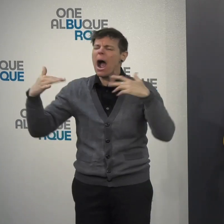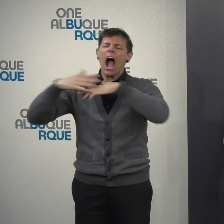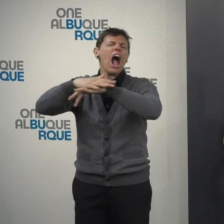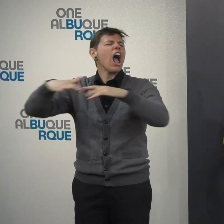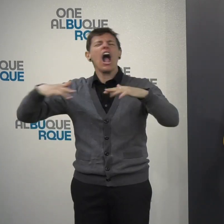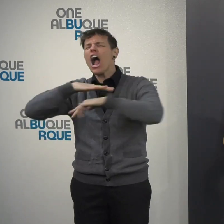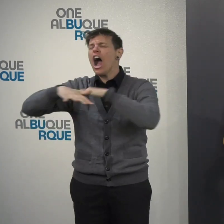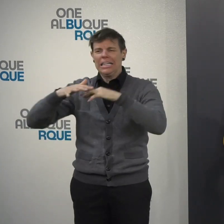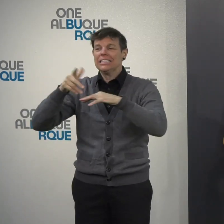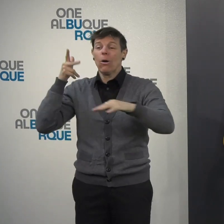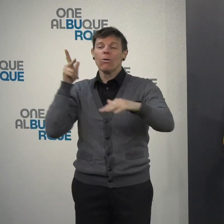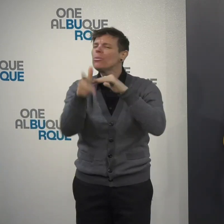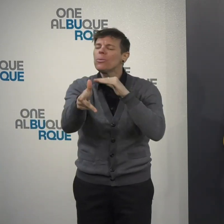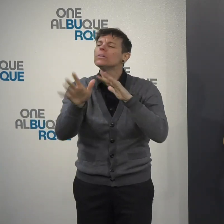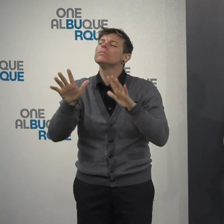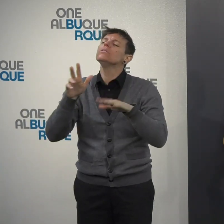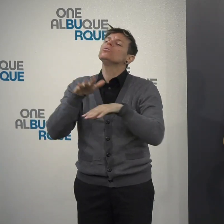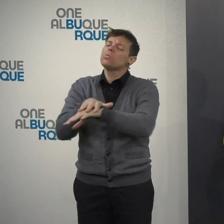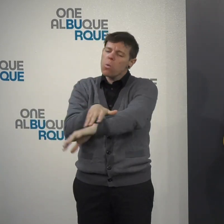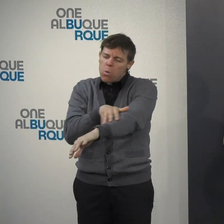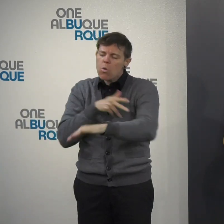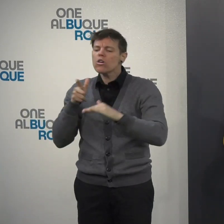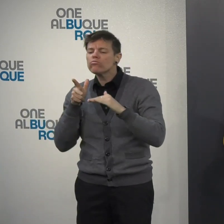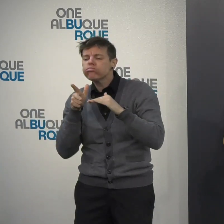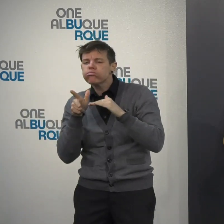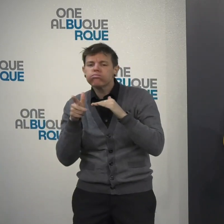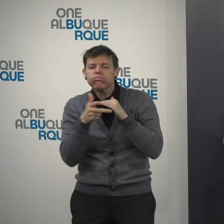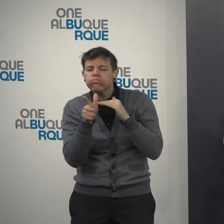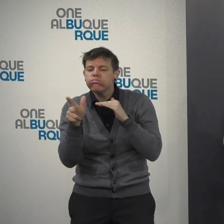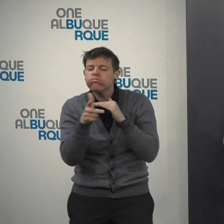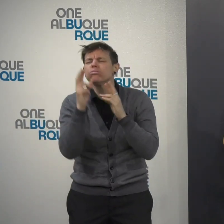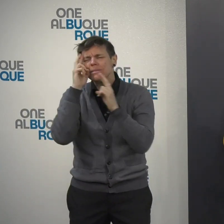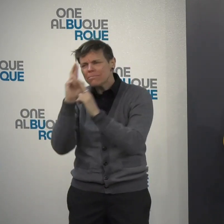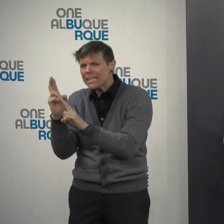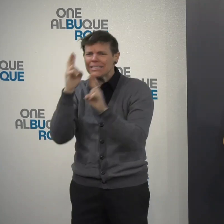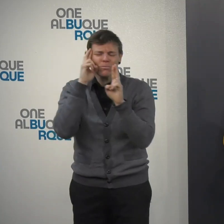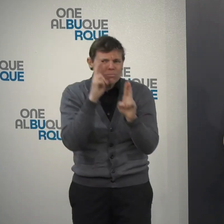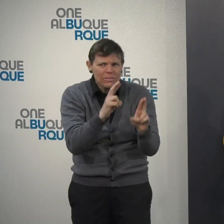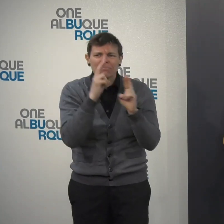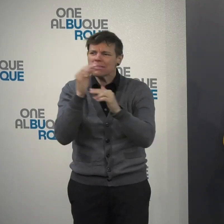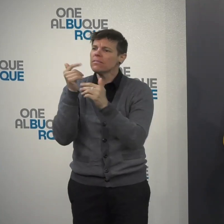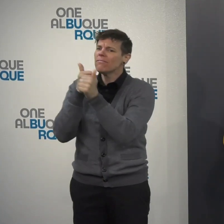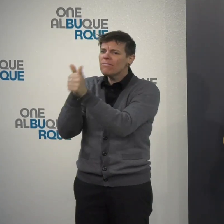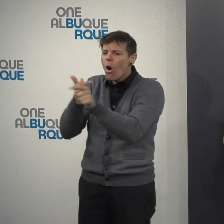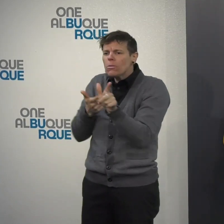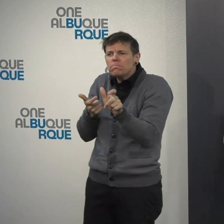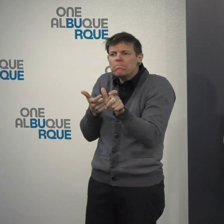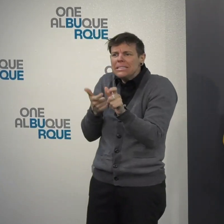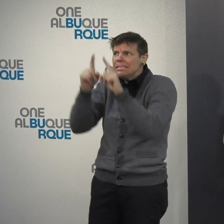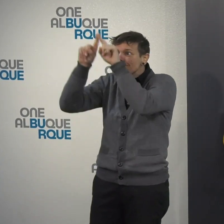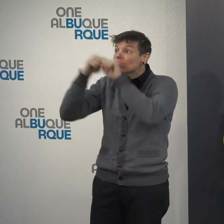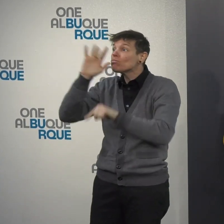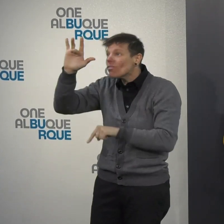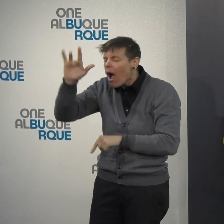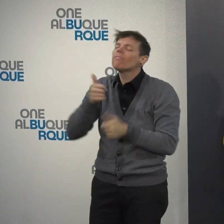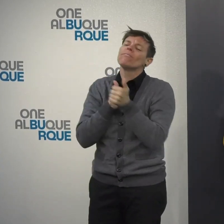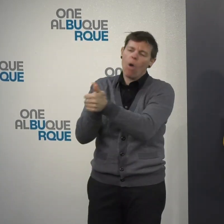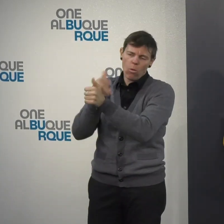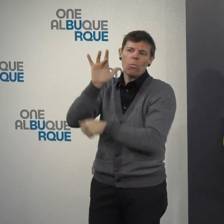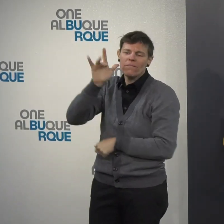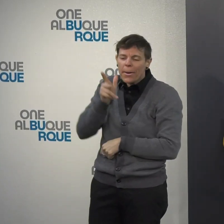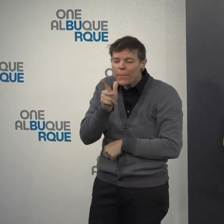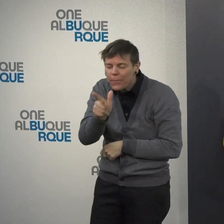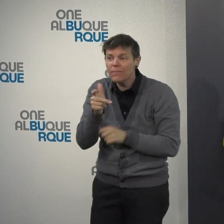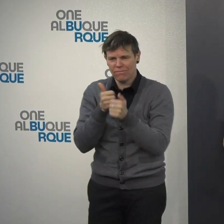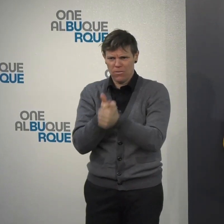to remind everyone to just please pay attention to the speed limit and especially drive slow through our residential neighborhoods. Also, a reminder